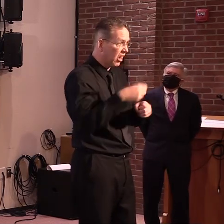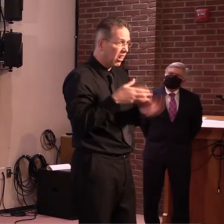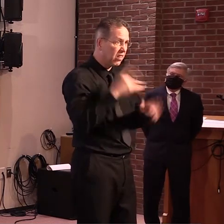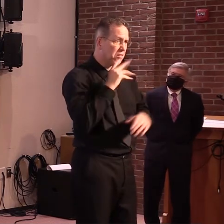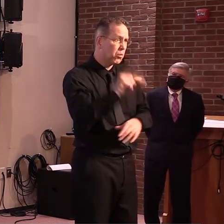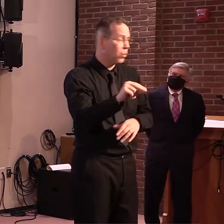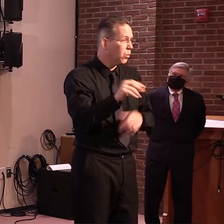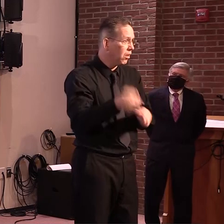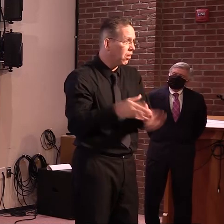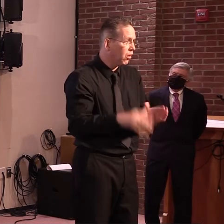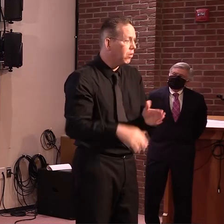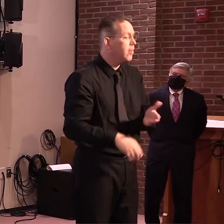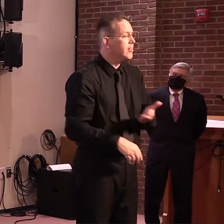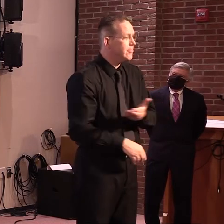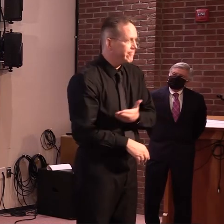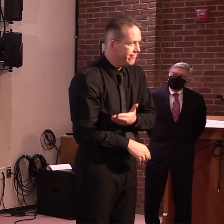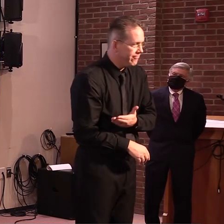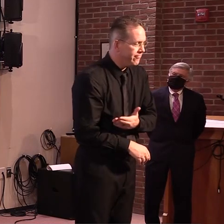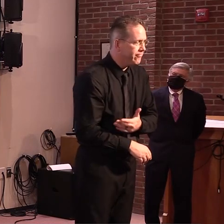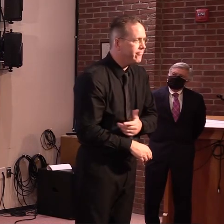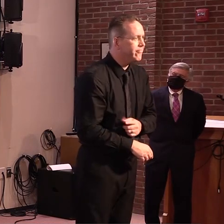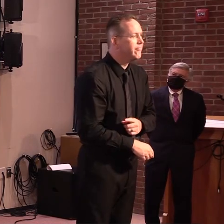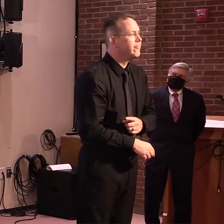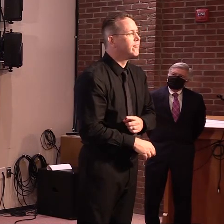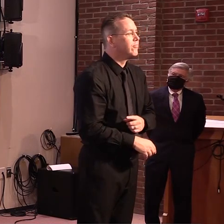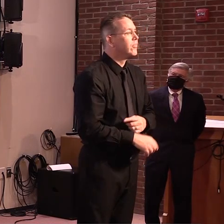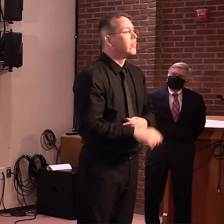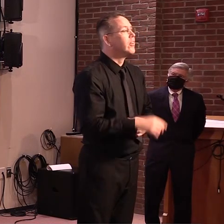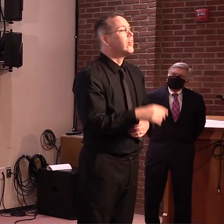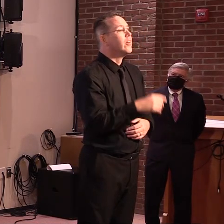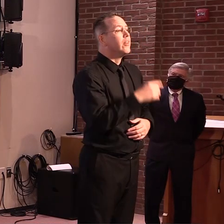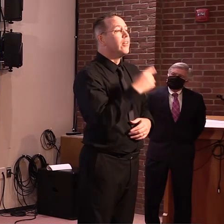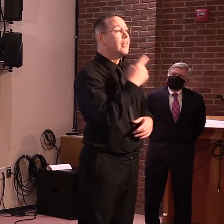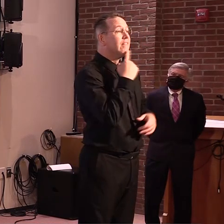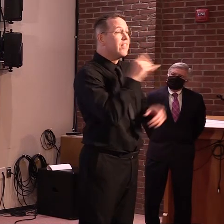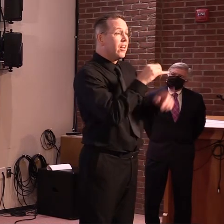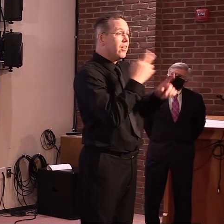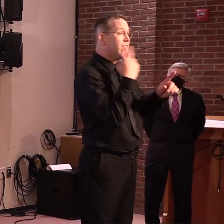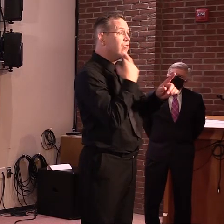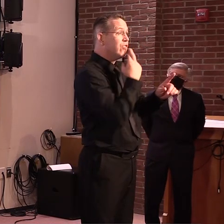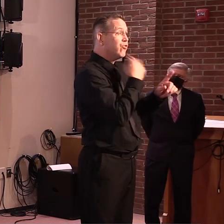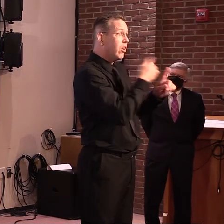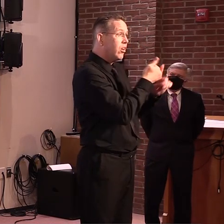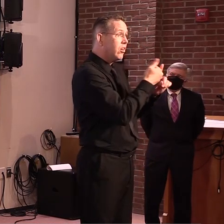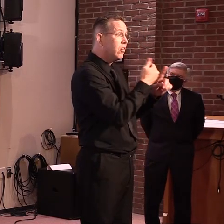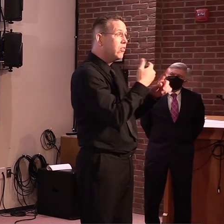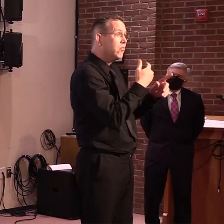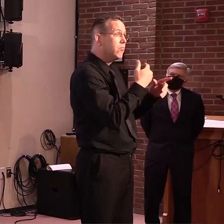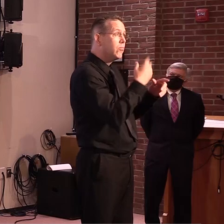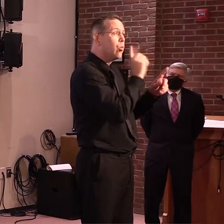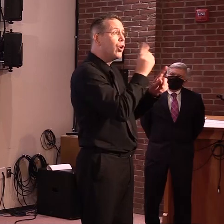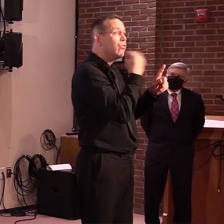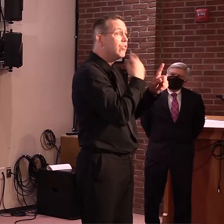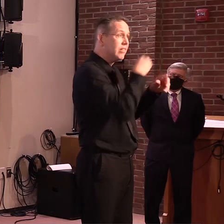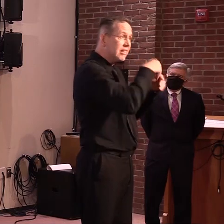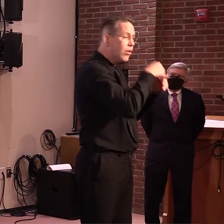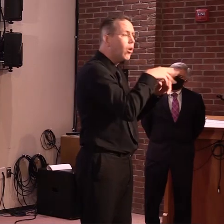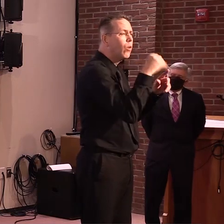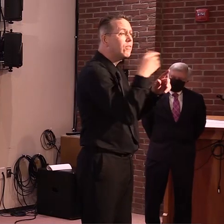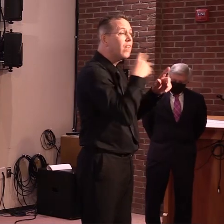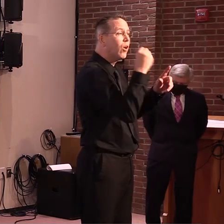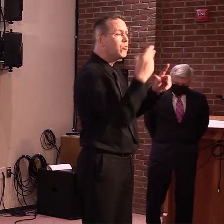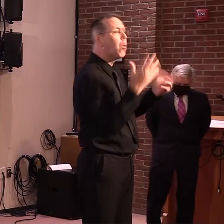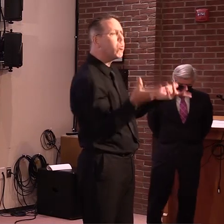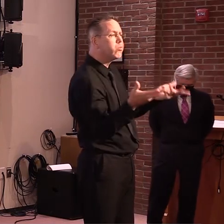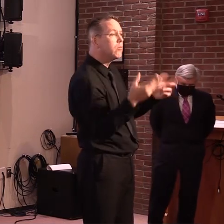you may know something about the setting you're going to and what it looks like, and who else will be there, etc. That may